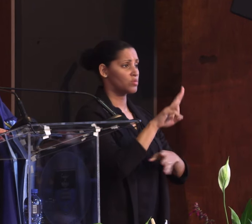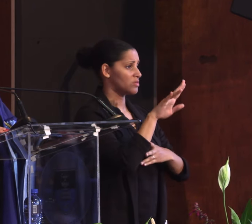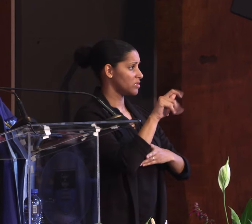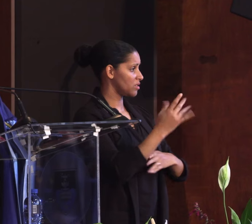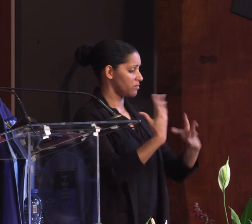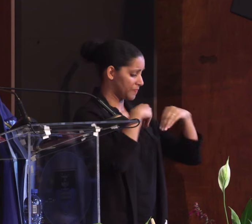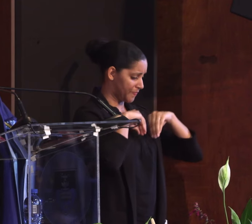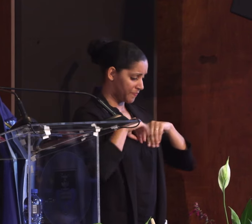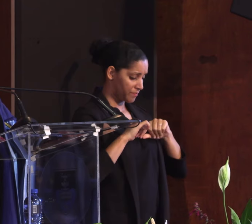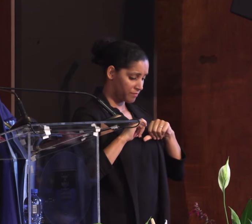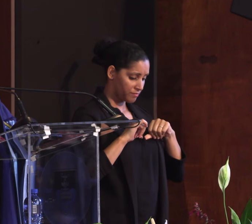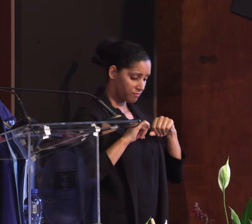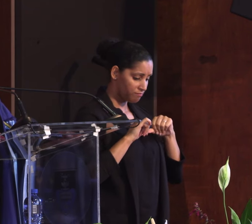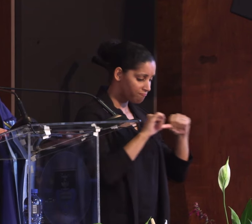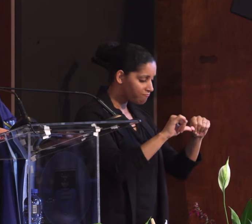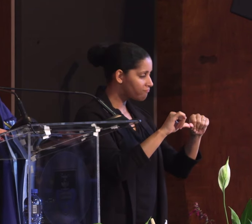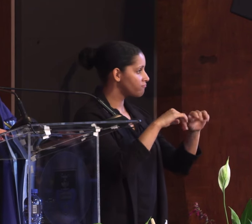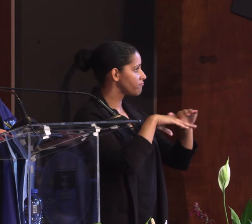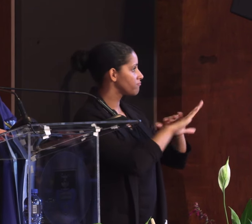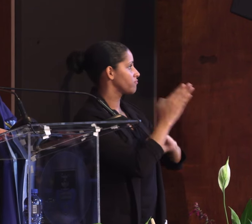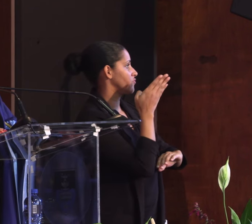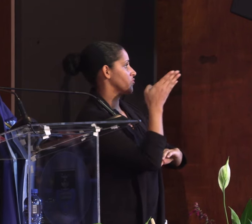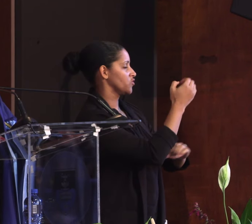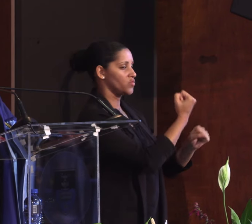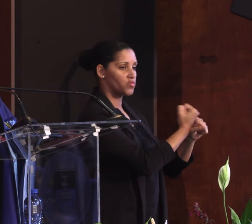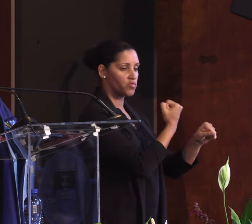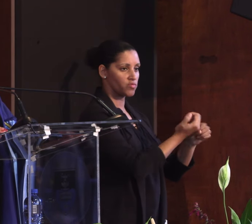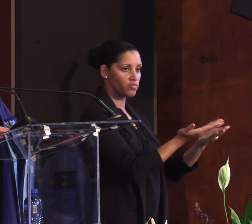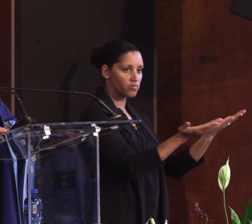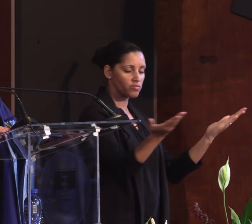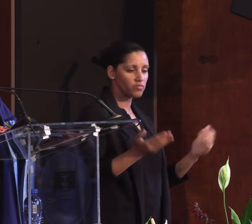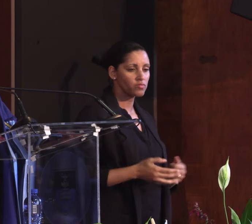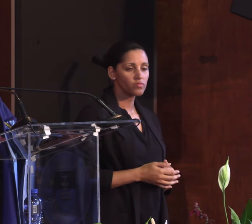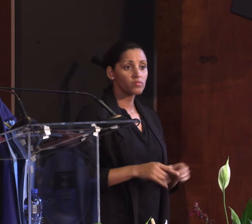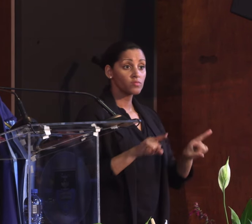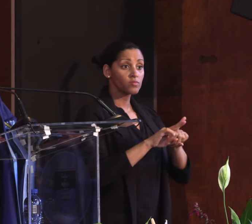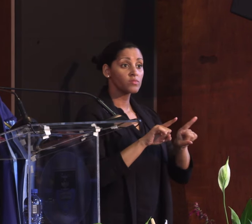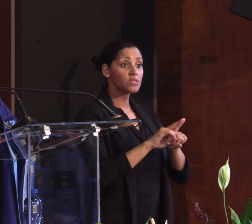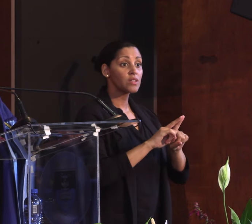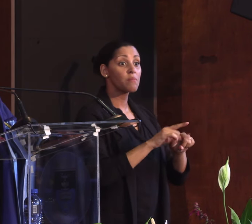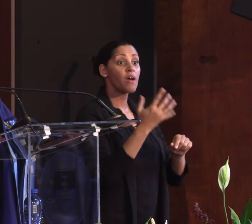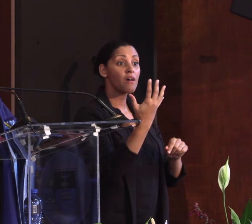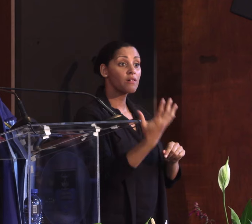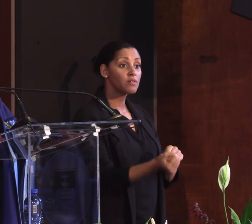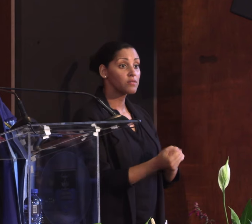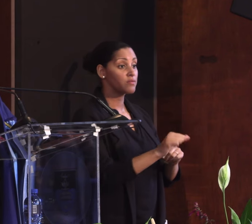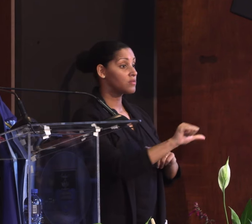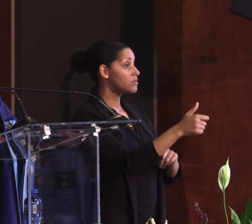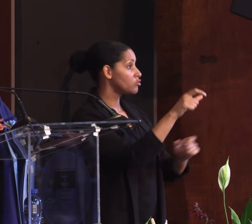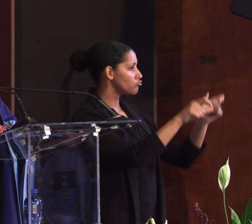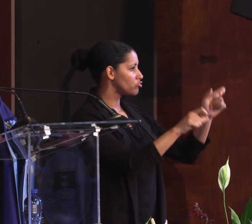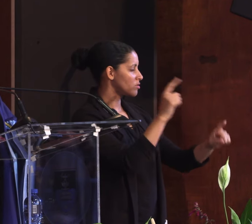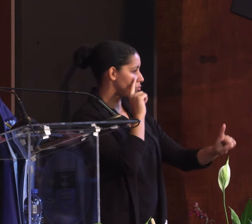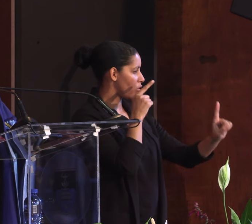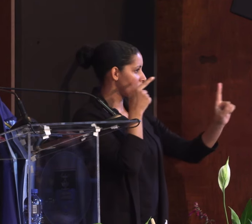represents into your future career, to help unleash the potential of others